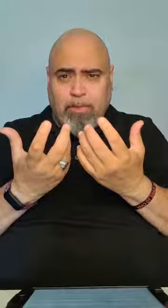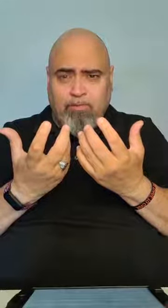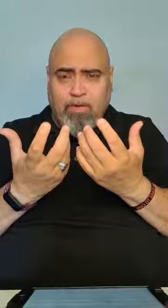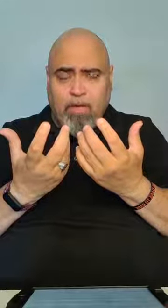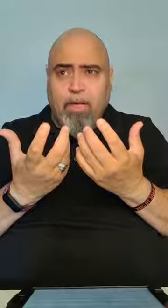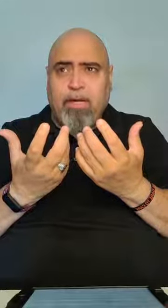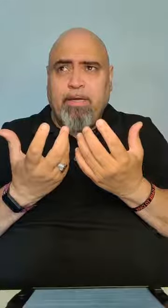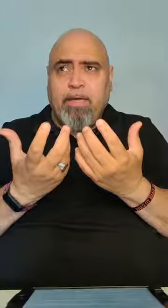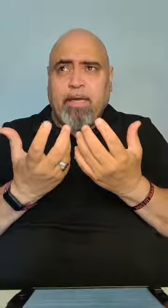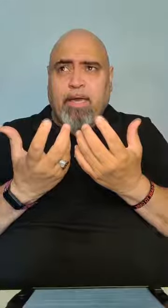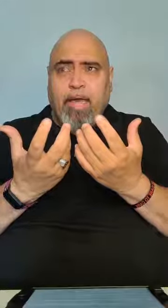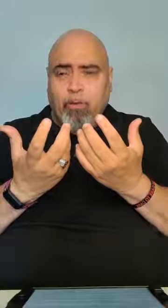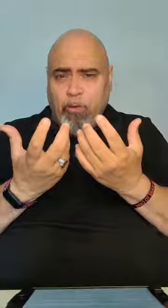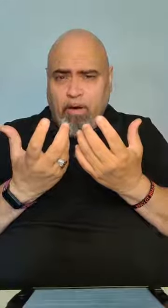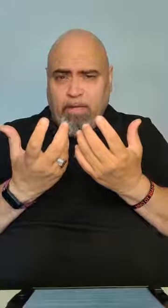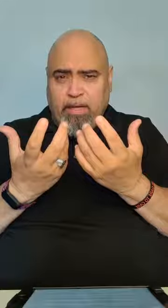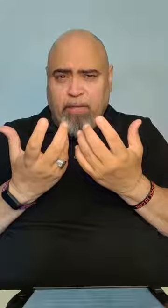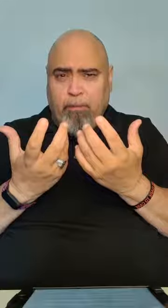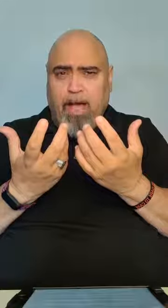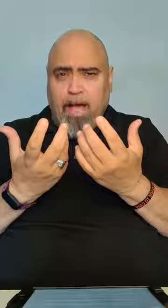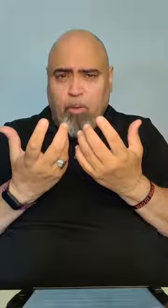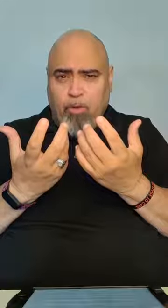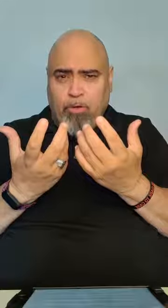believe in God and will do everything in their power